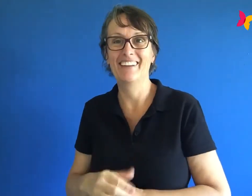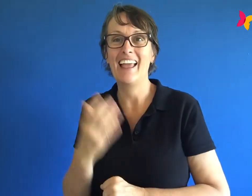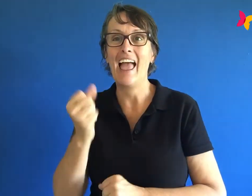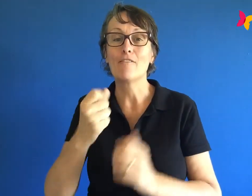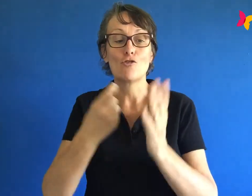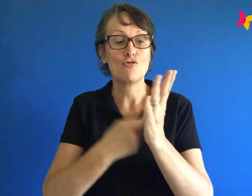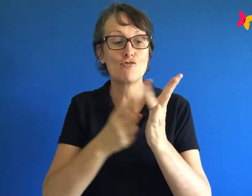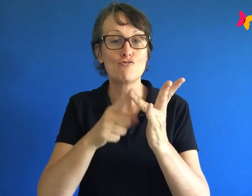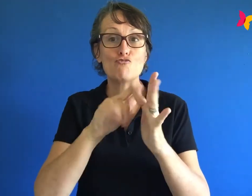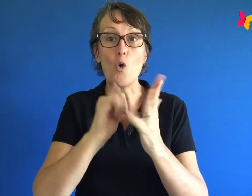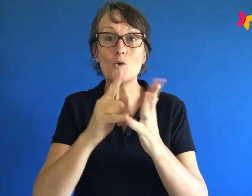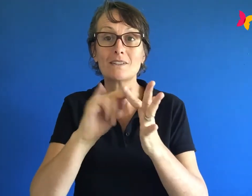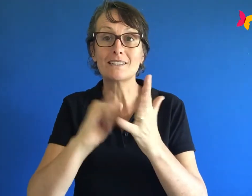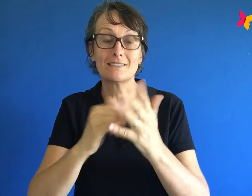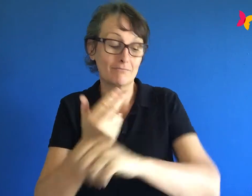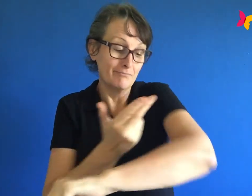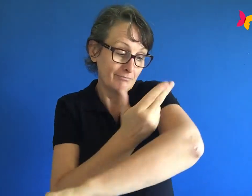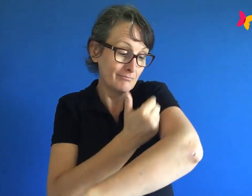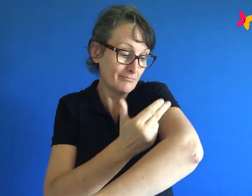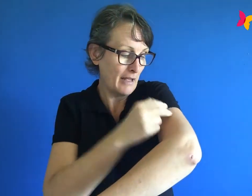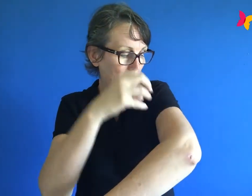them, the word Mum.